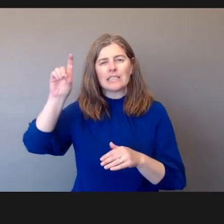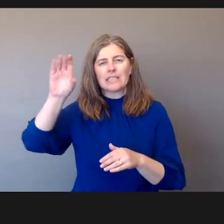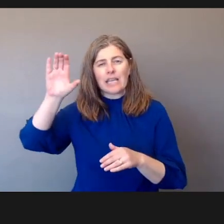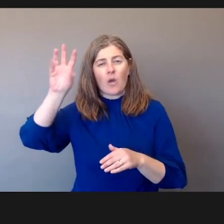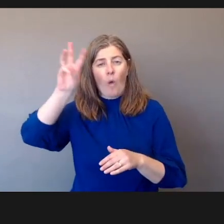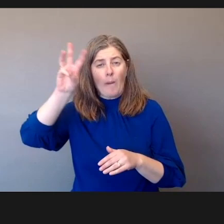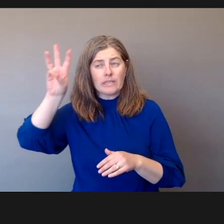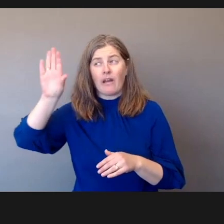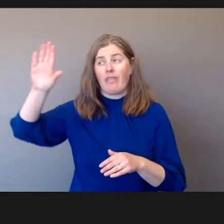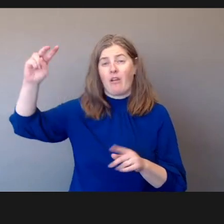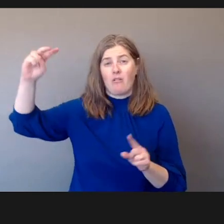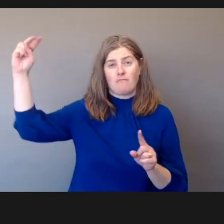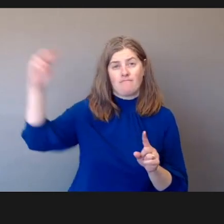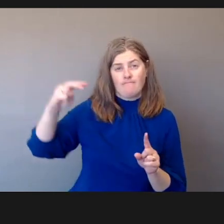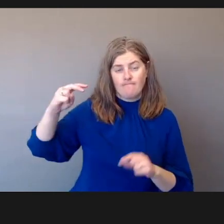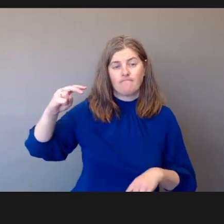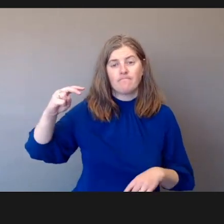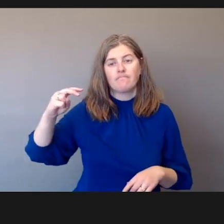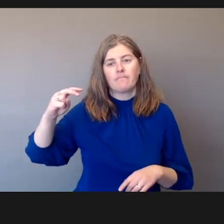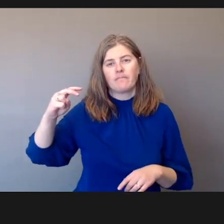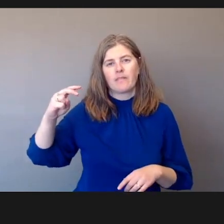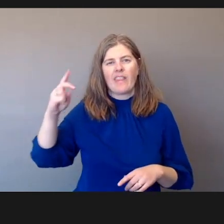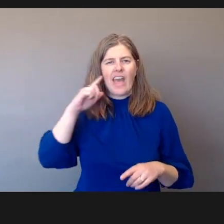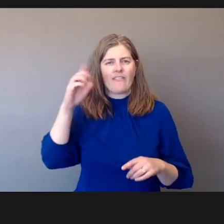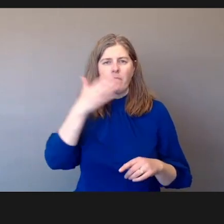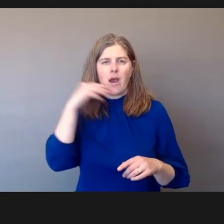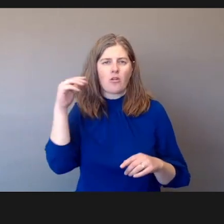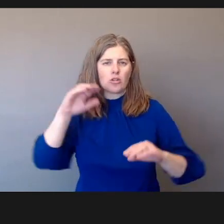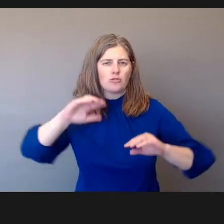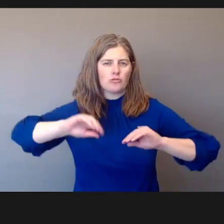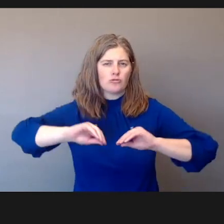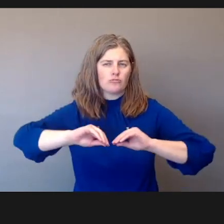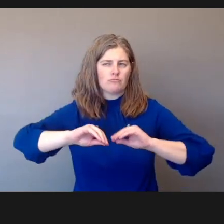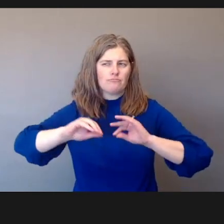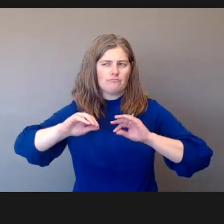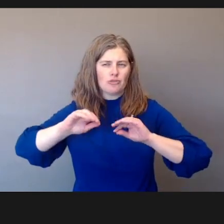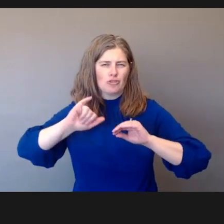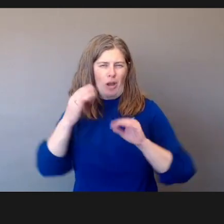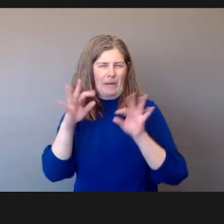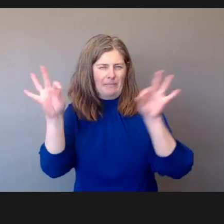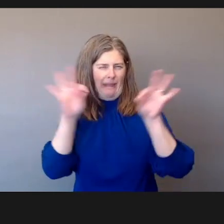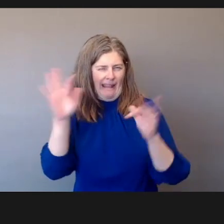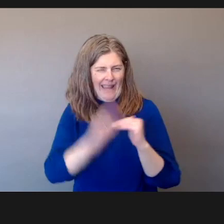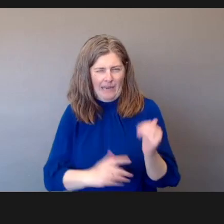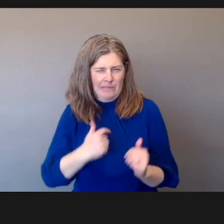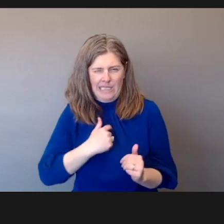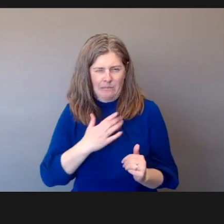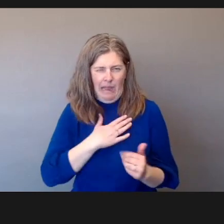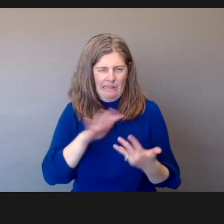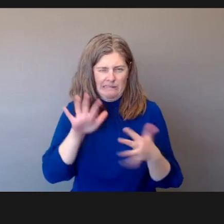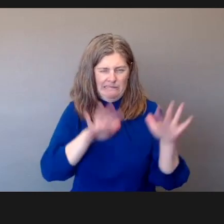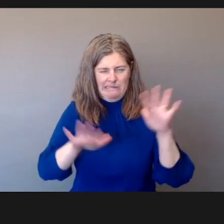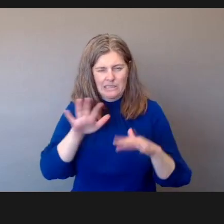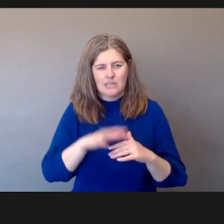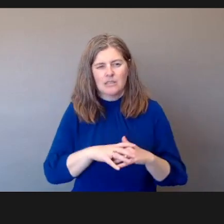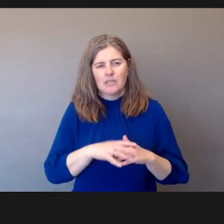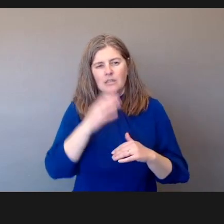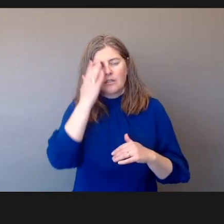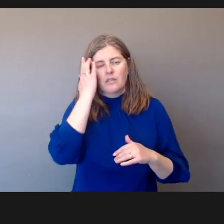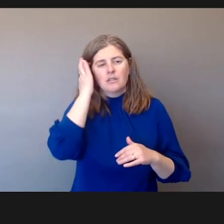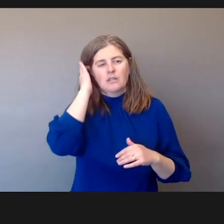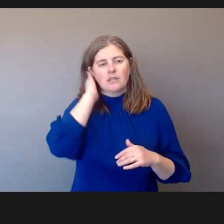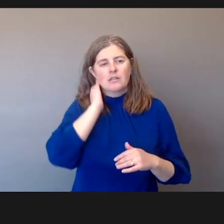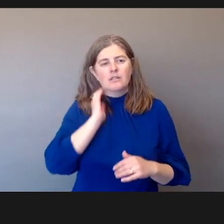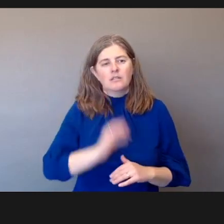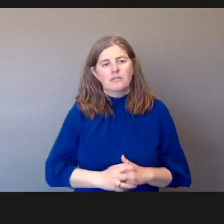website does a much better job than I can do. And so I think